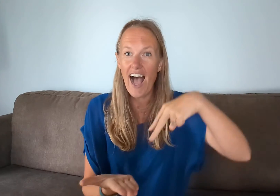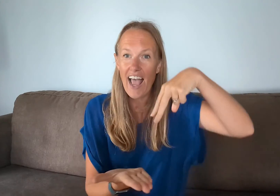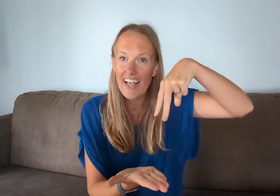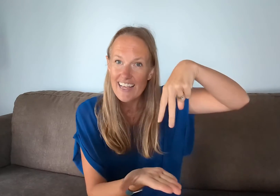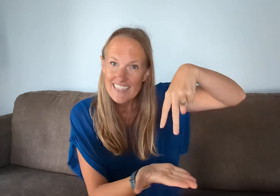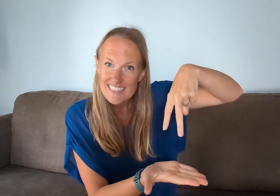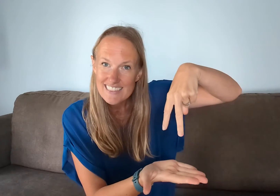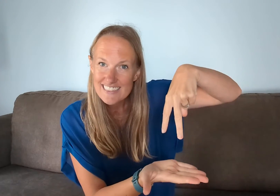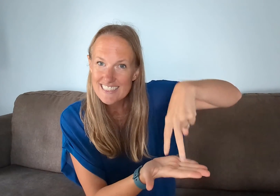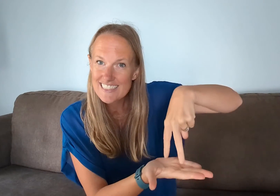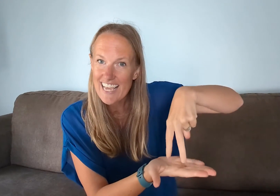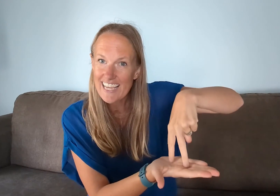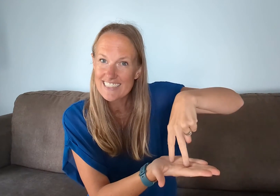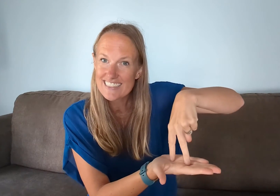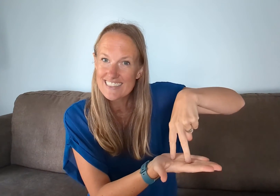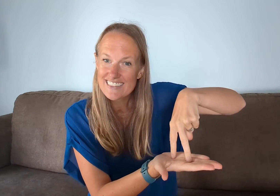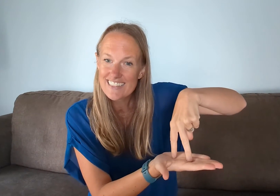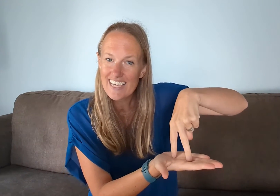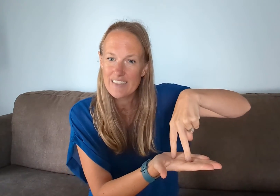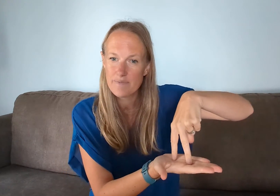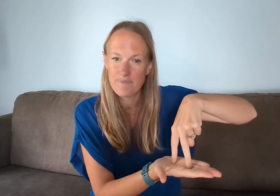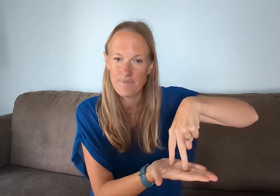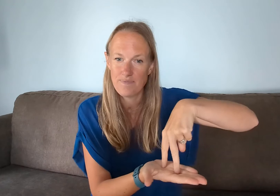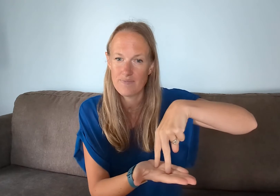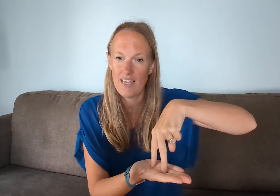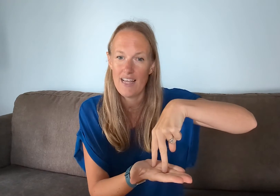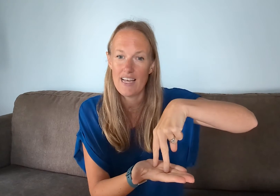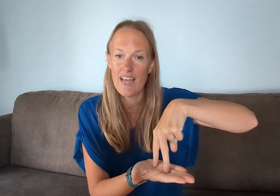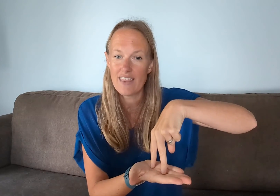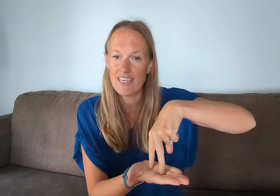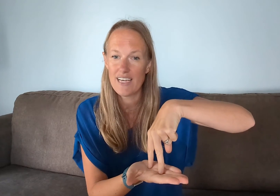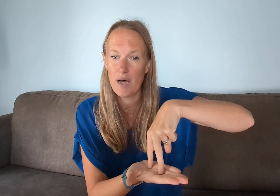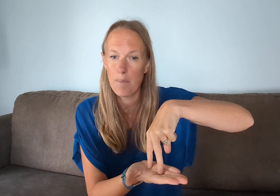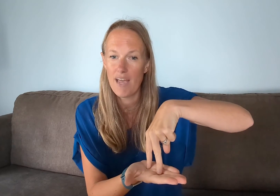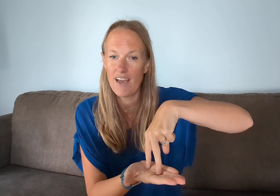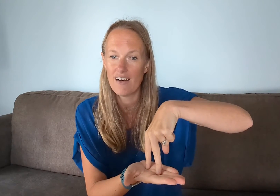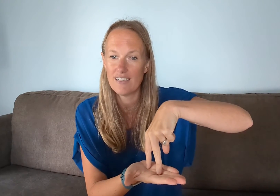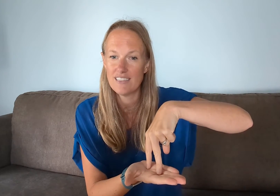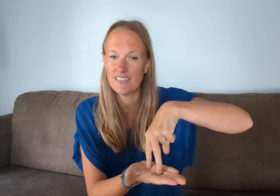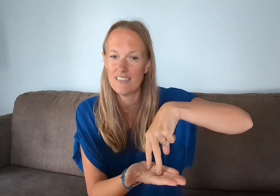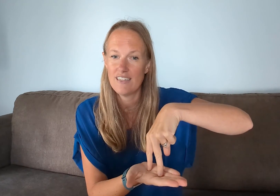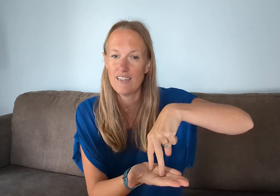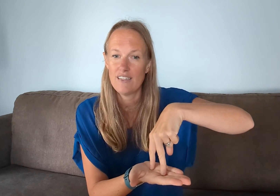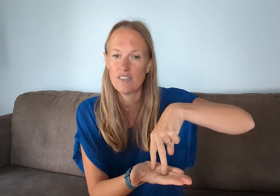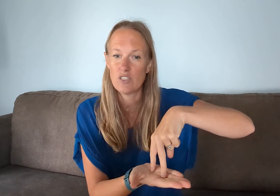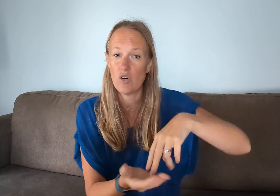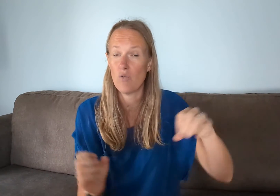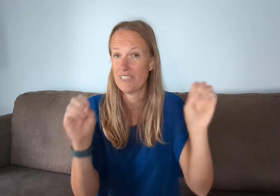I stand. Okay? Nothing compares. So once